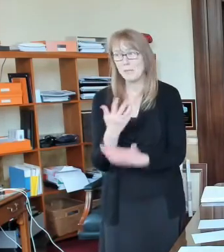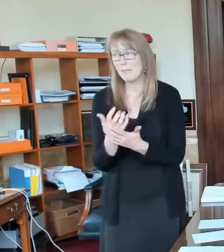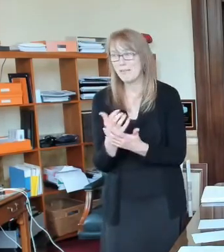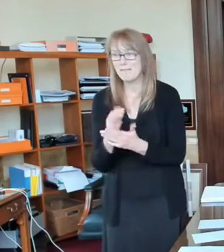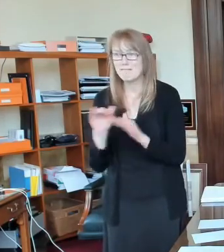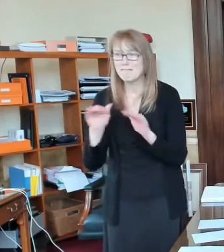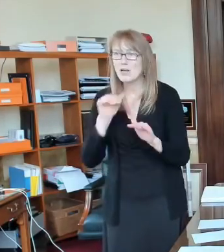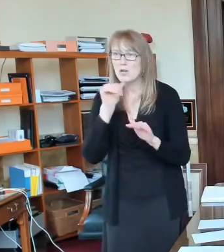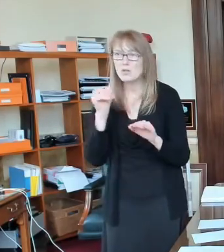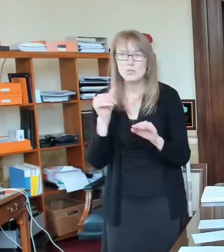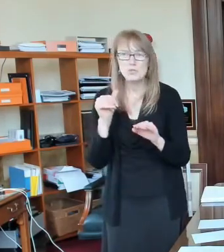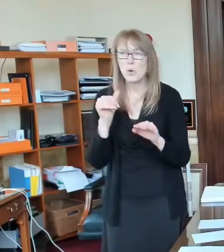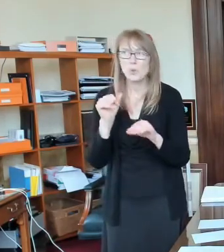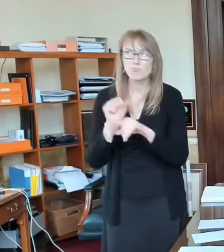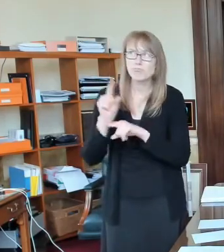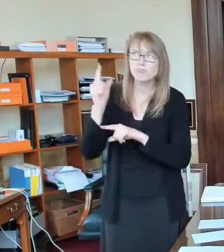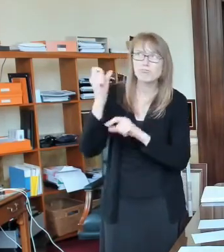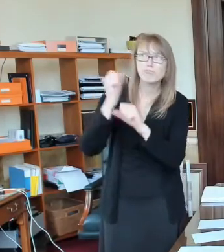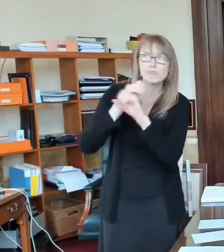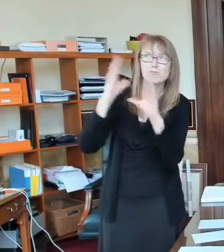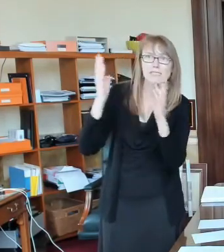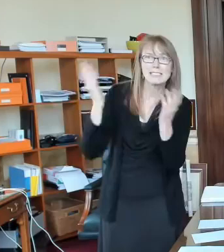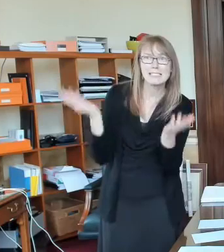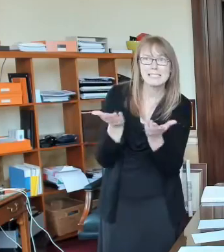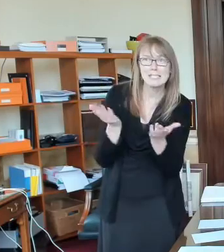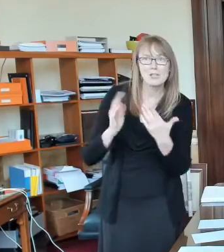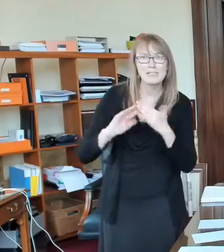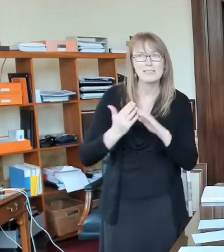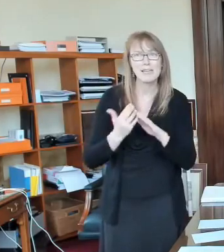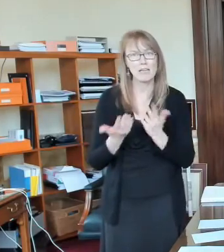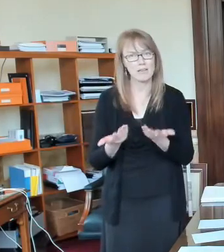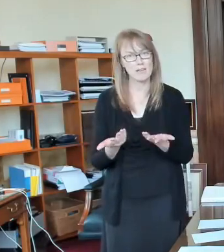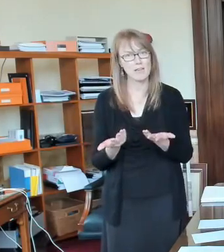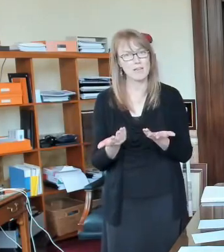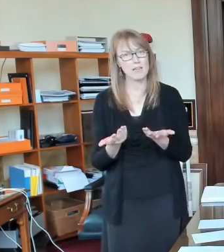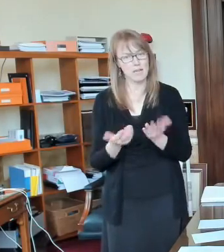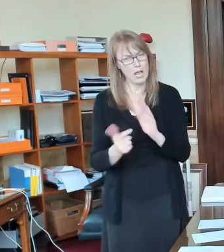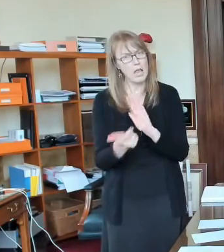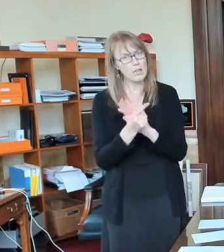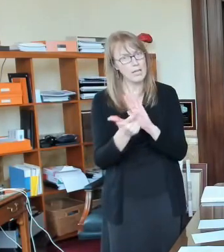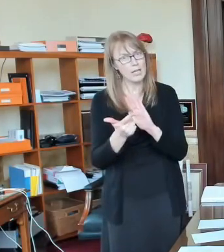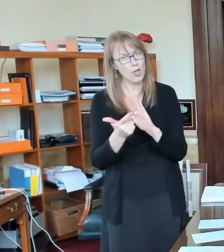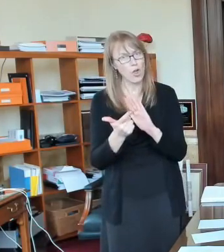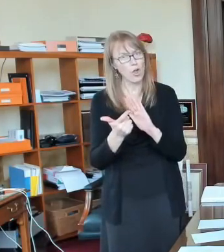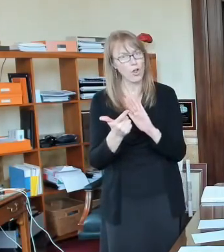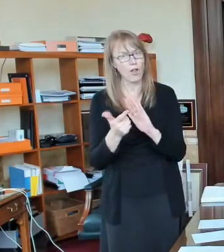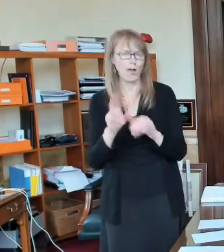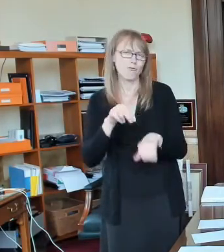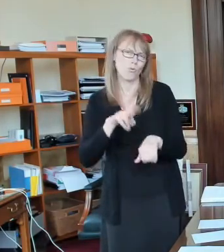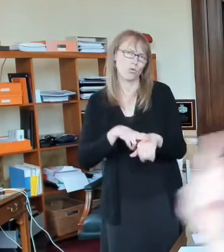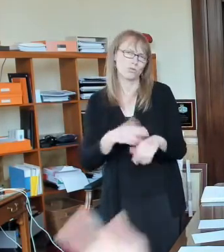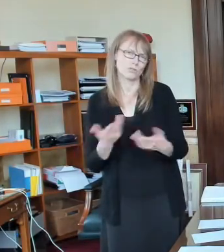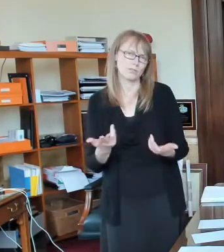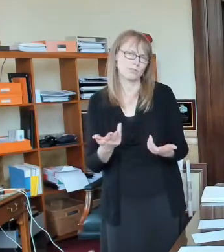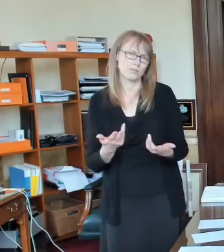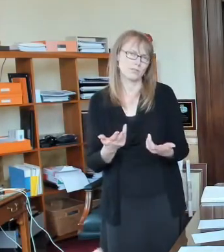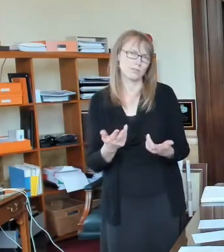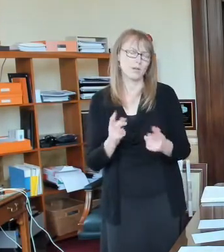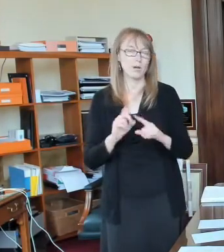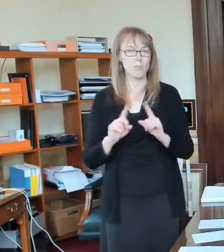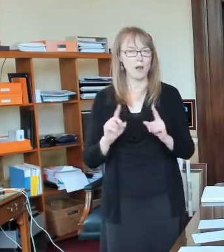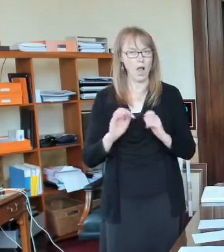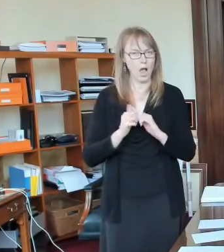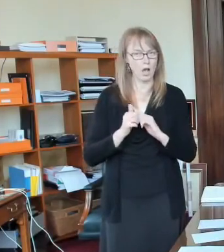city, and they are illegal, of course. But you know as well as I do, there's no way you can tell where